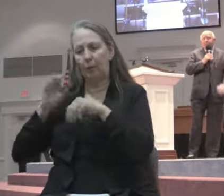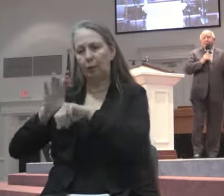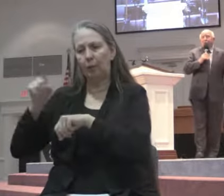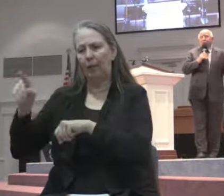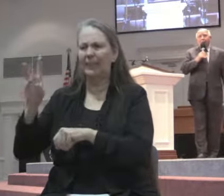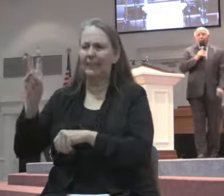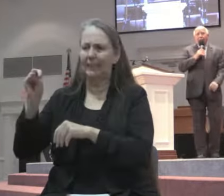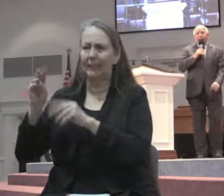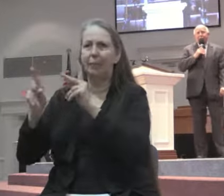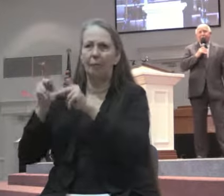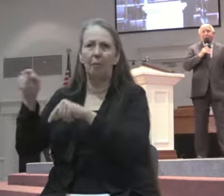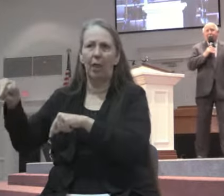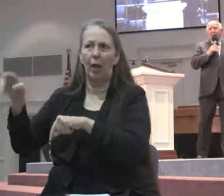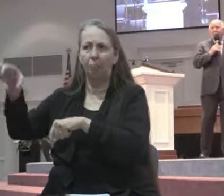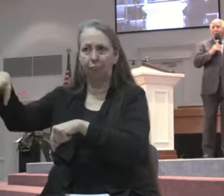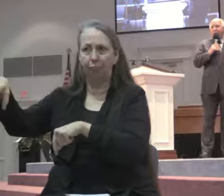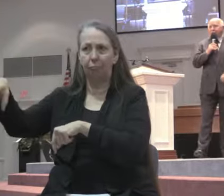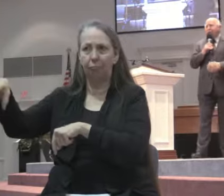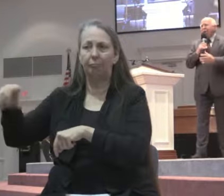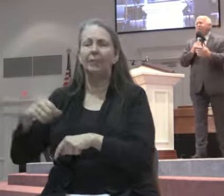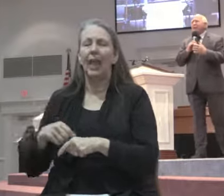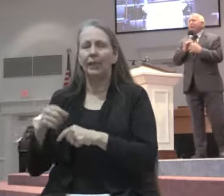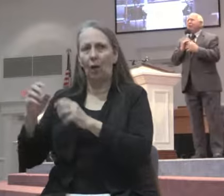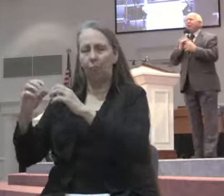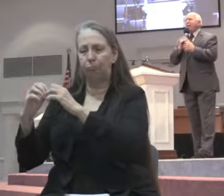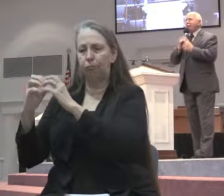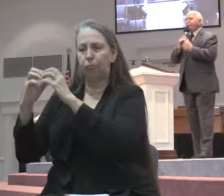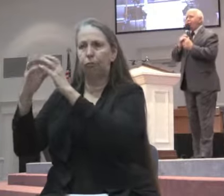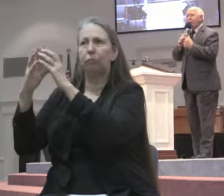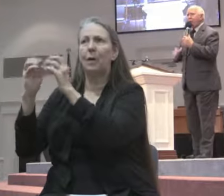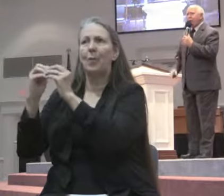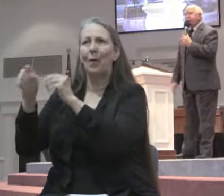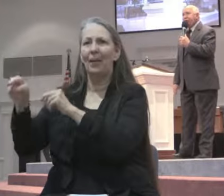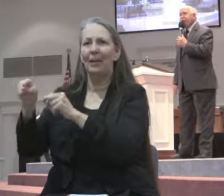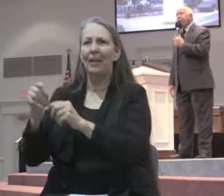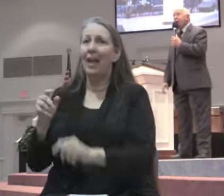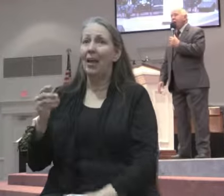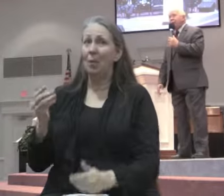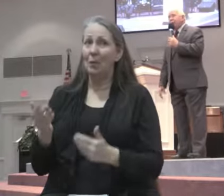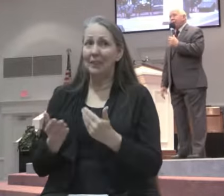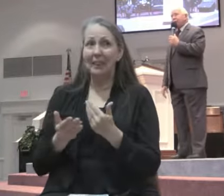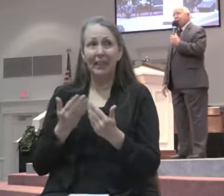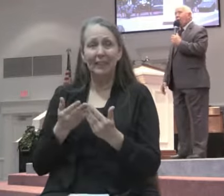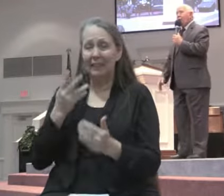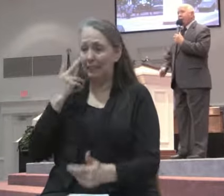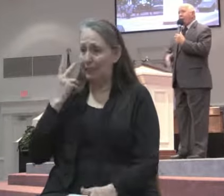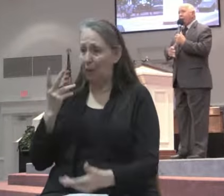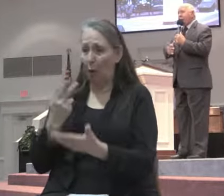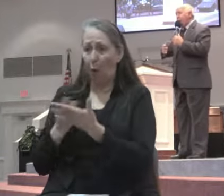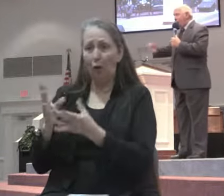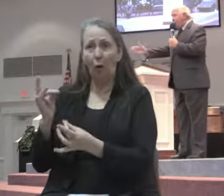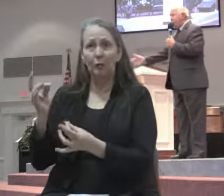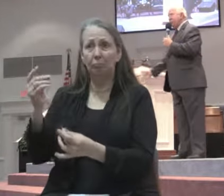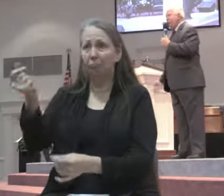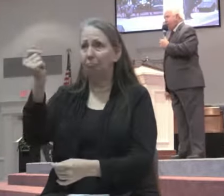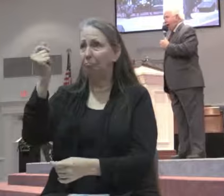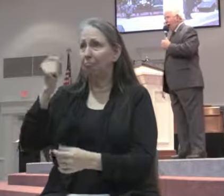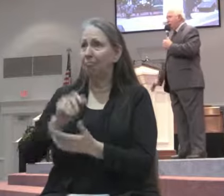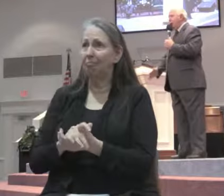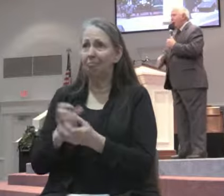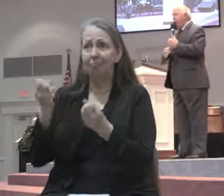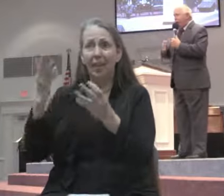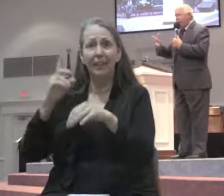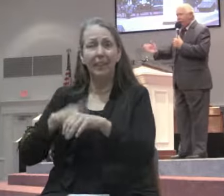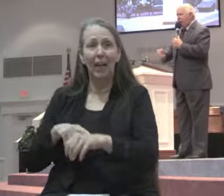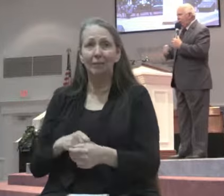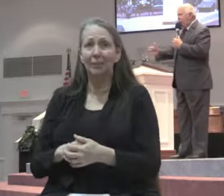it multiply, and we built it. There was nothing for us to see people get the Holy Ghost. We many